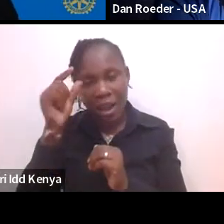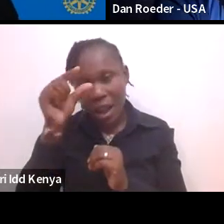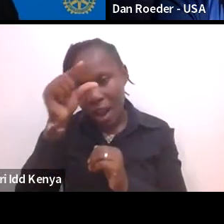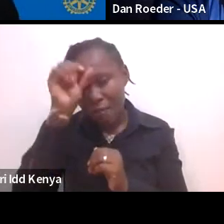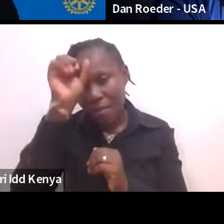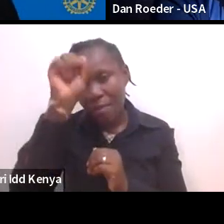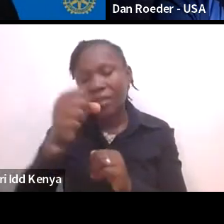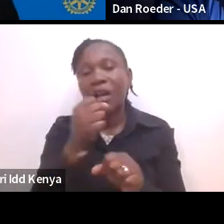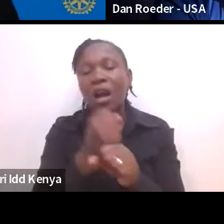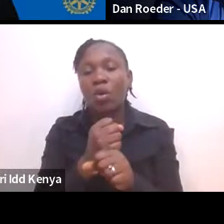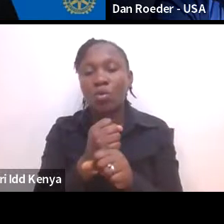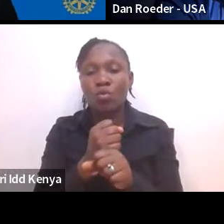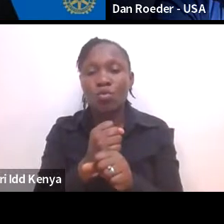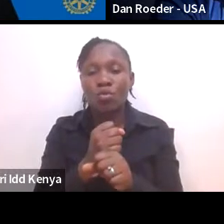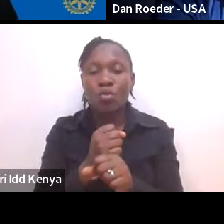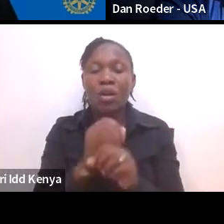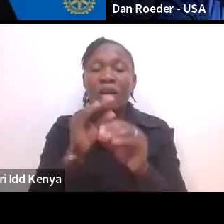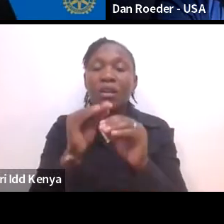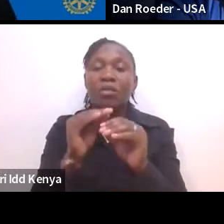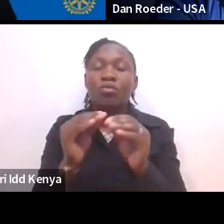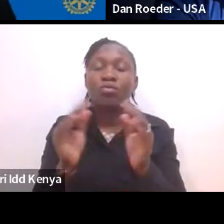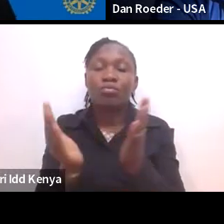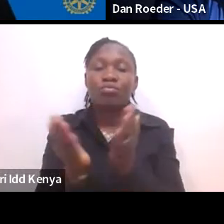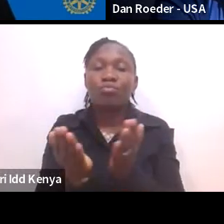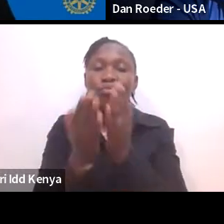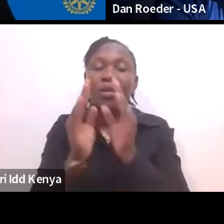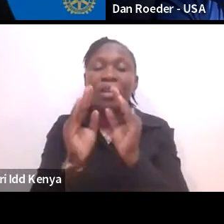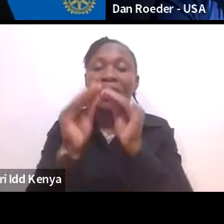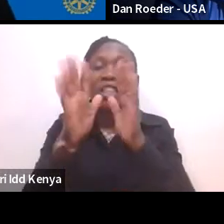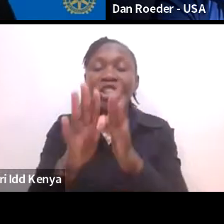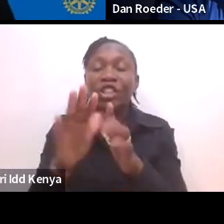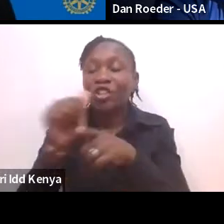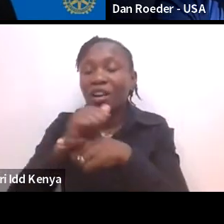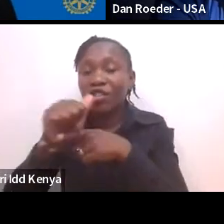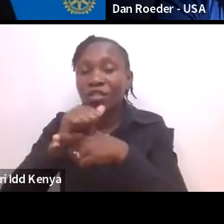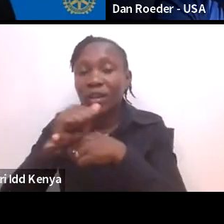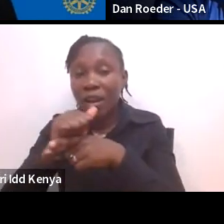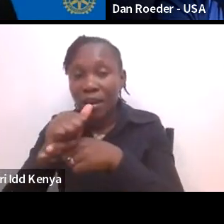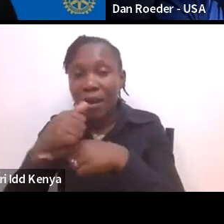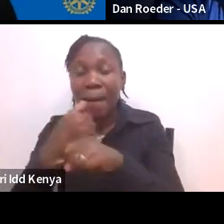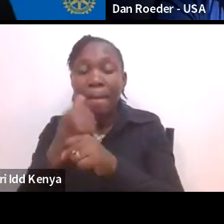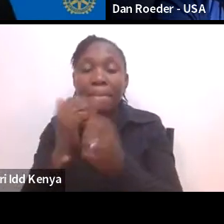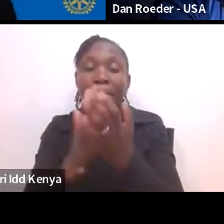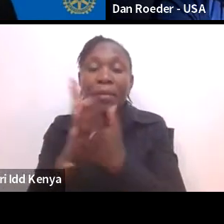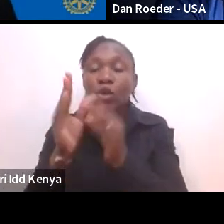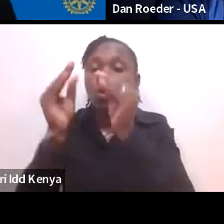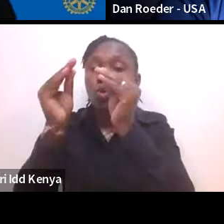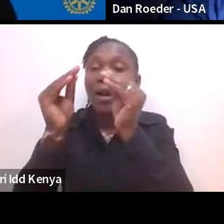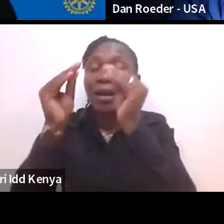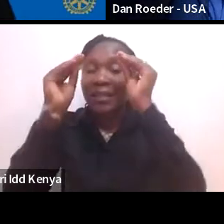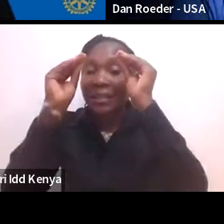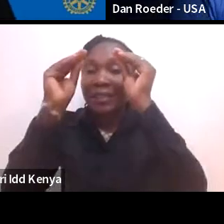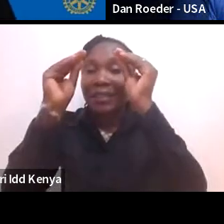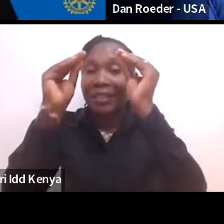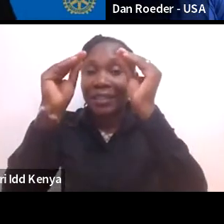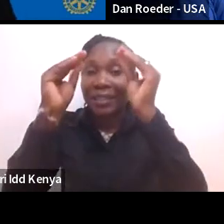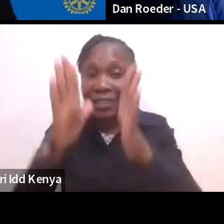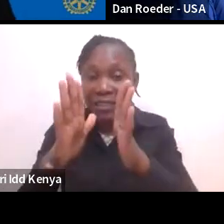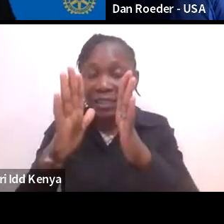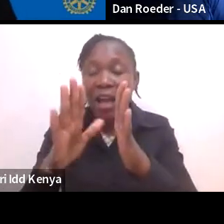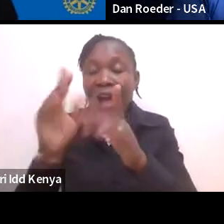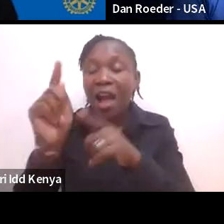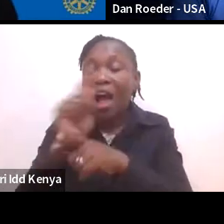that within their teacher training, also make sure that, teachers are being trained to